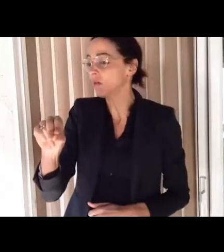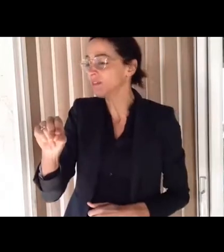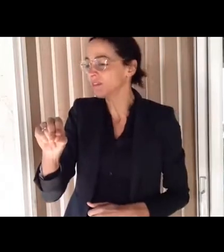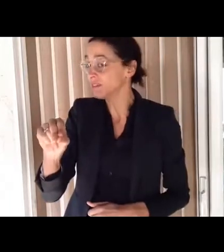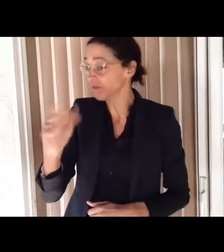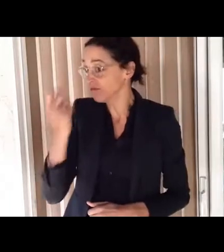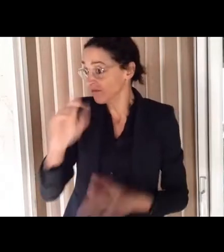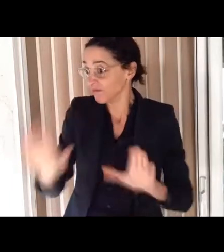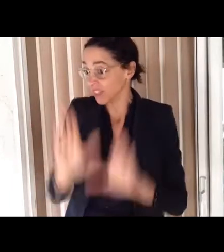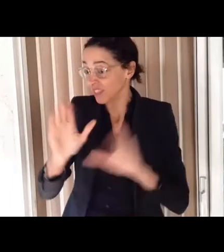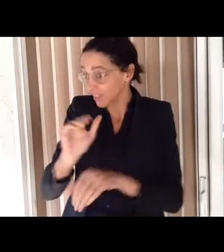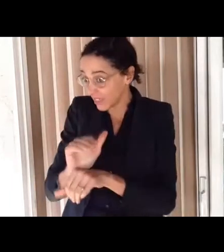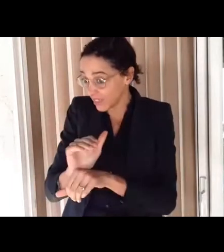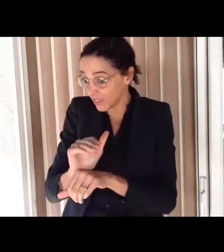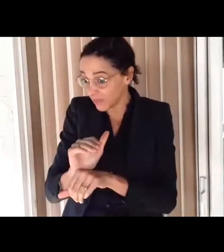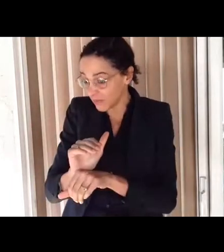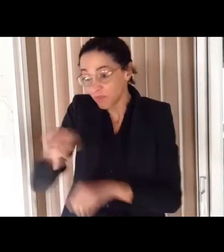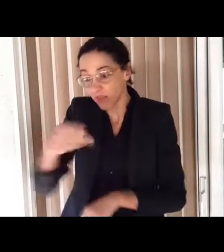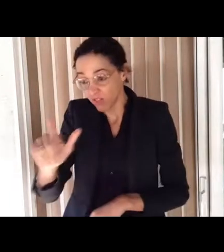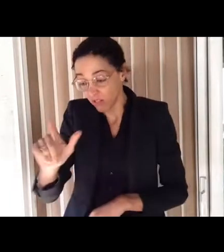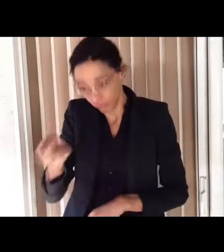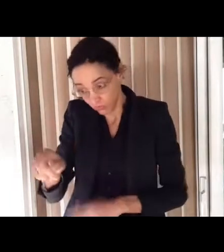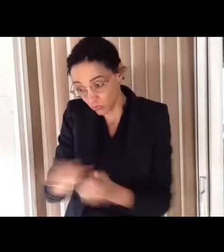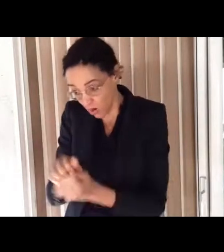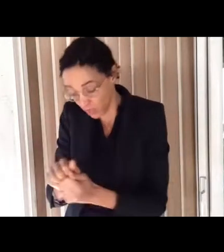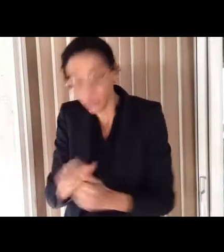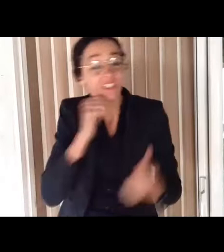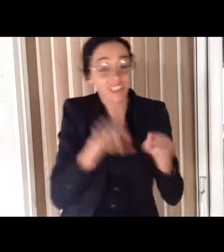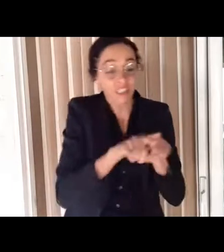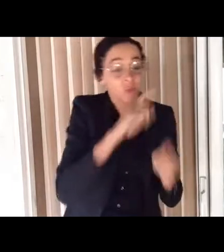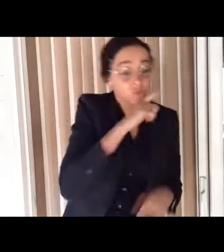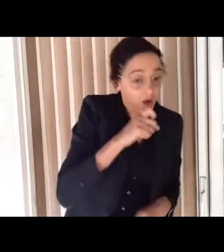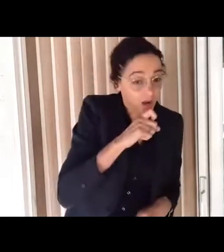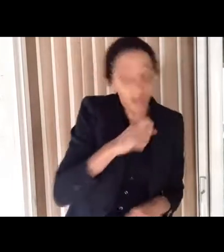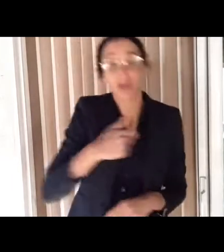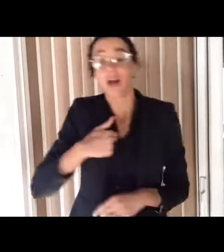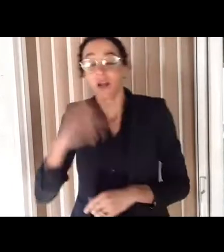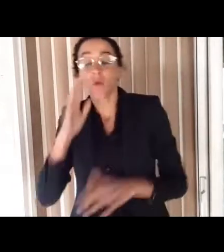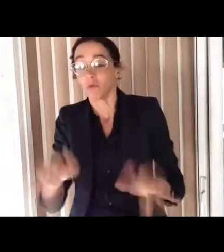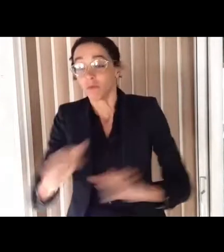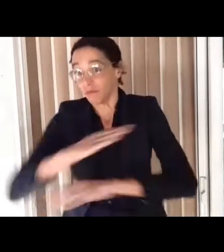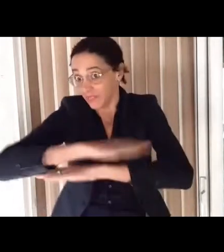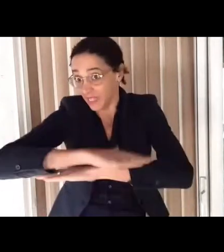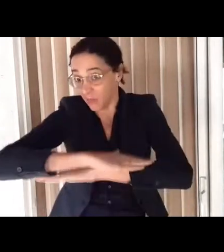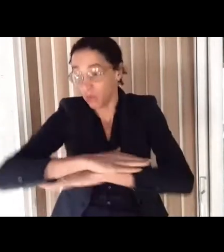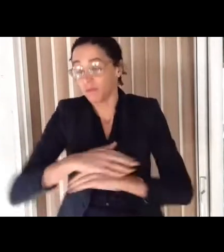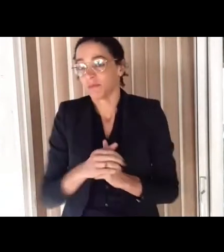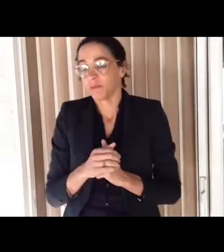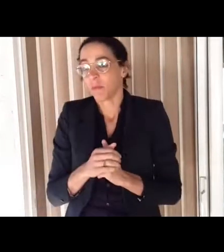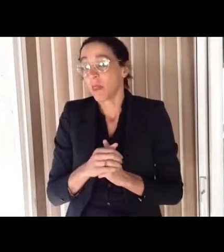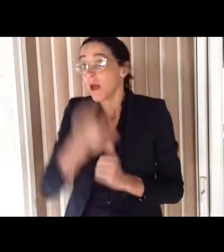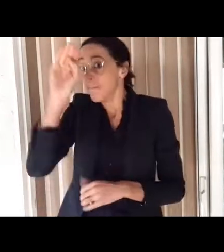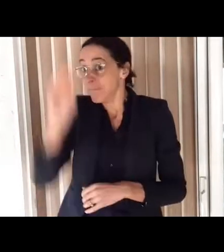Sunday night, Phil wash, sis dry, I take the table off. Monday